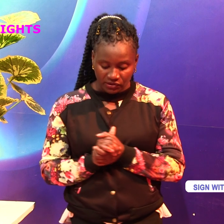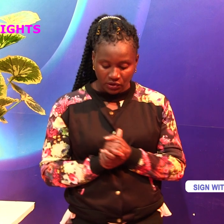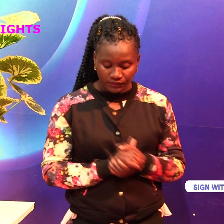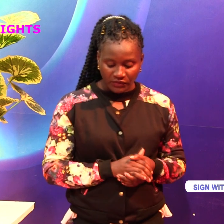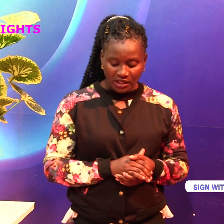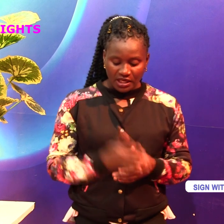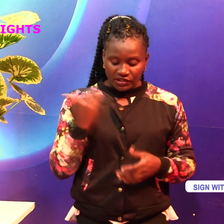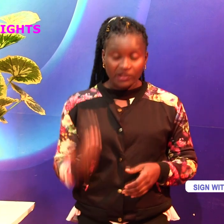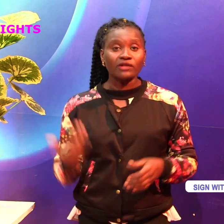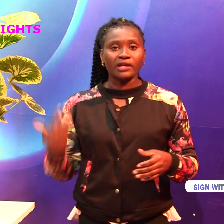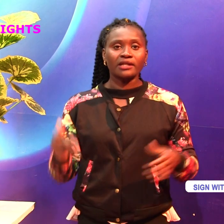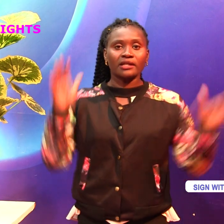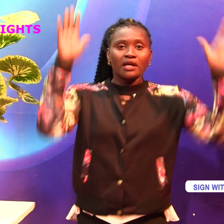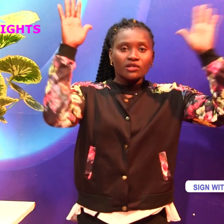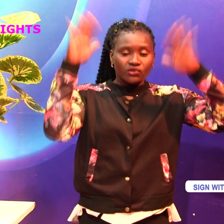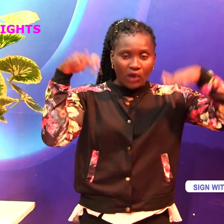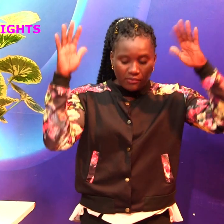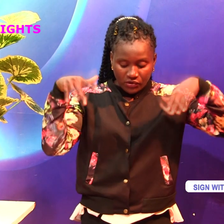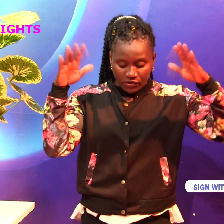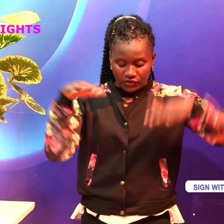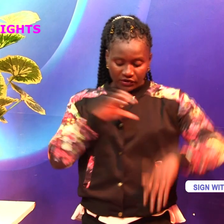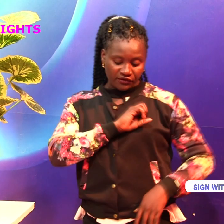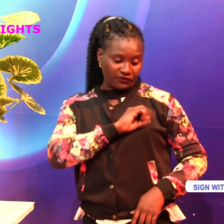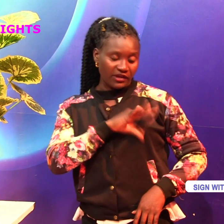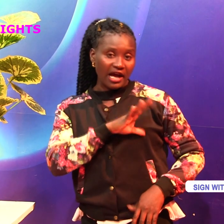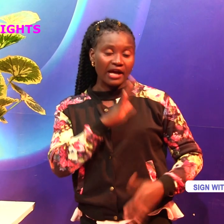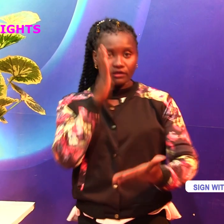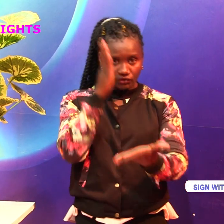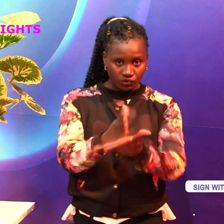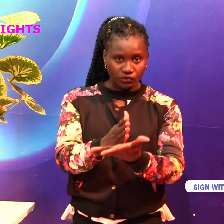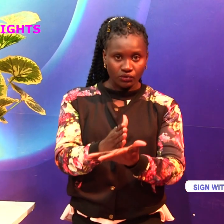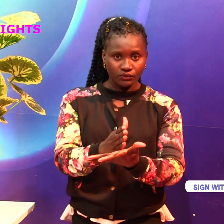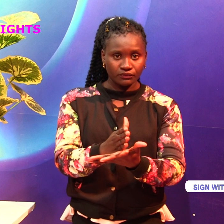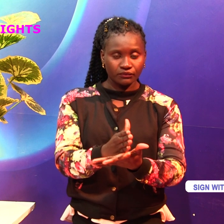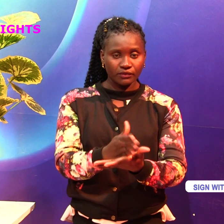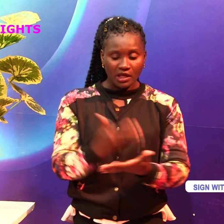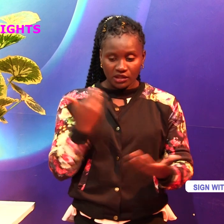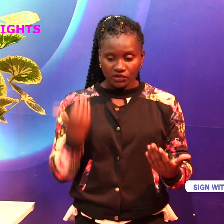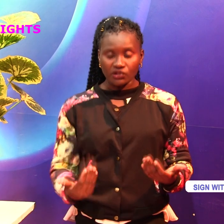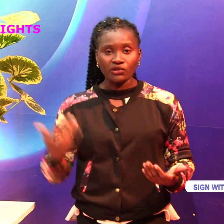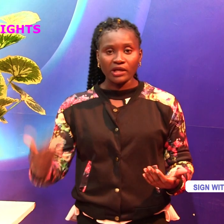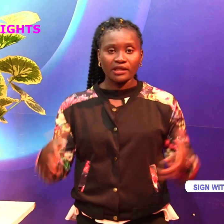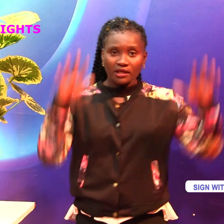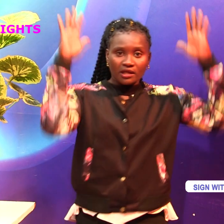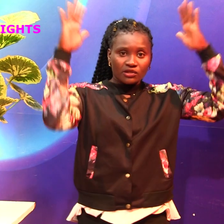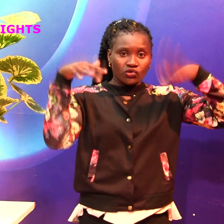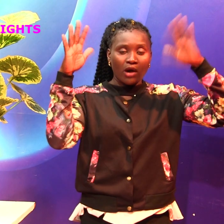So children, trouble, fear, true. Children,